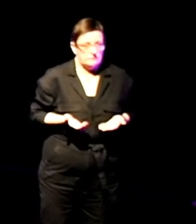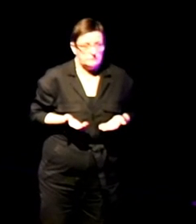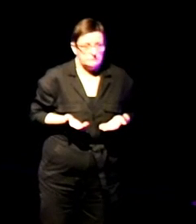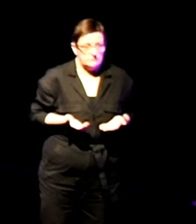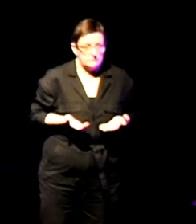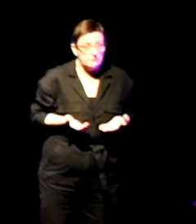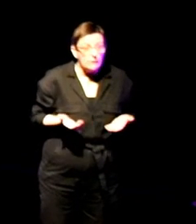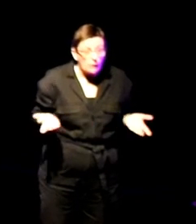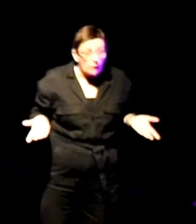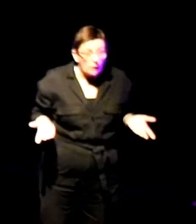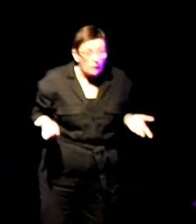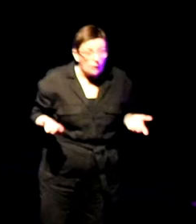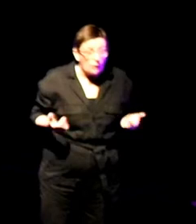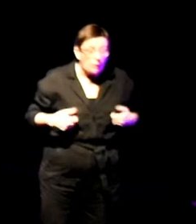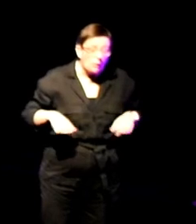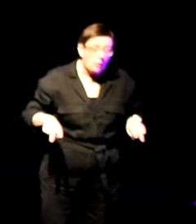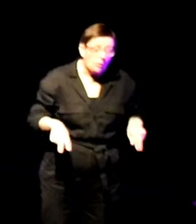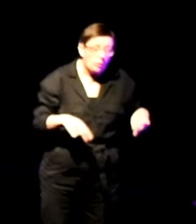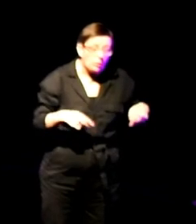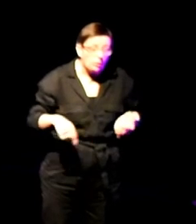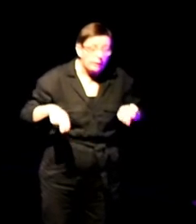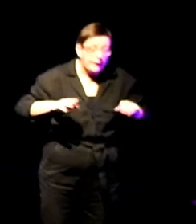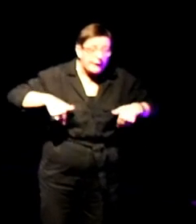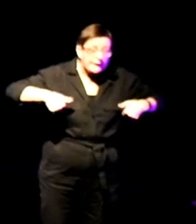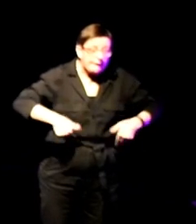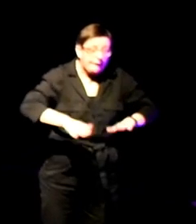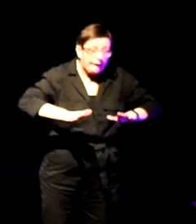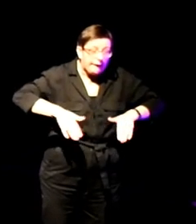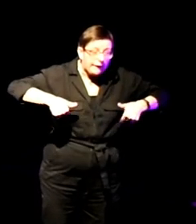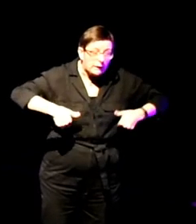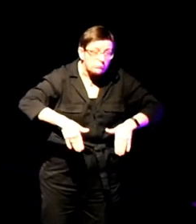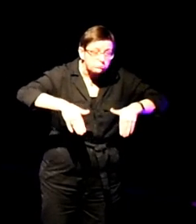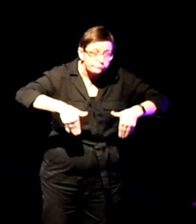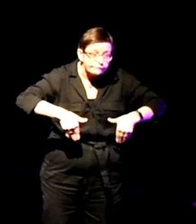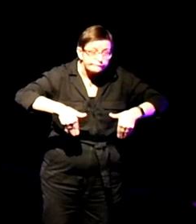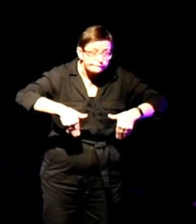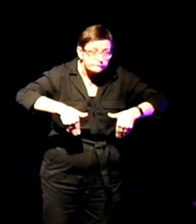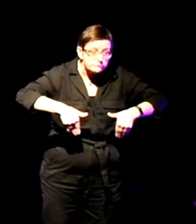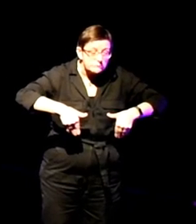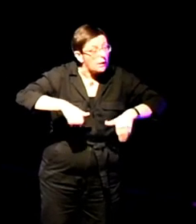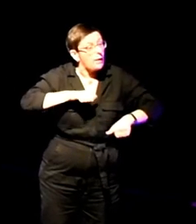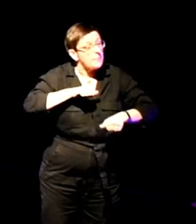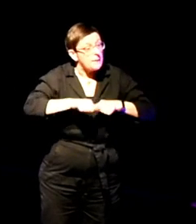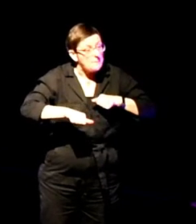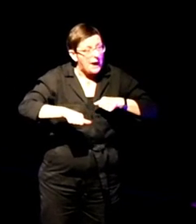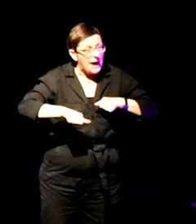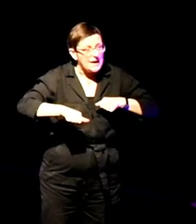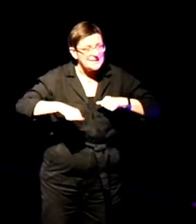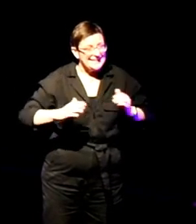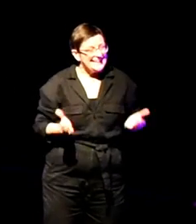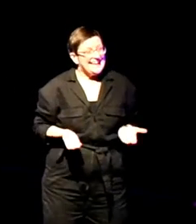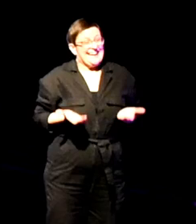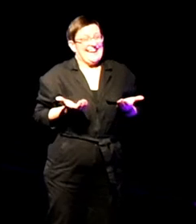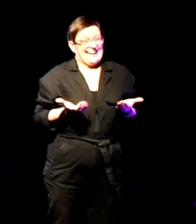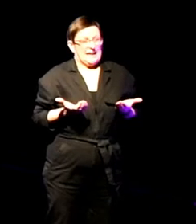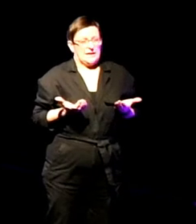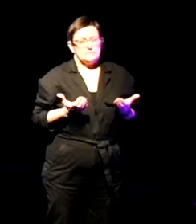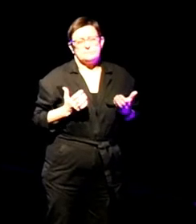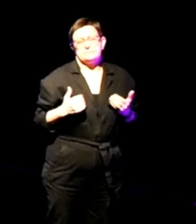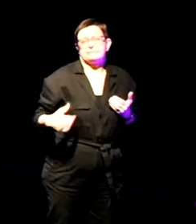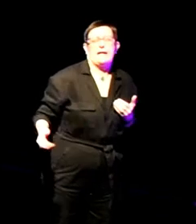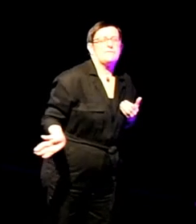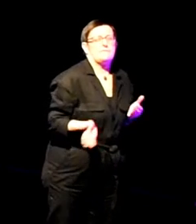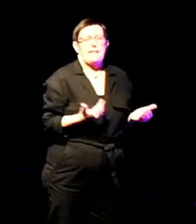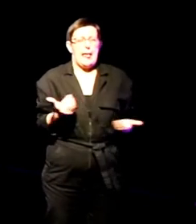nose or a pair of lonesome spaniel's ears. At their best, they are great and